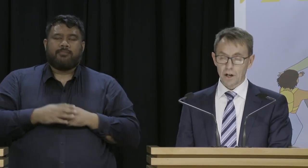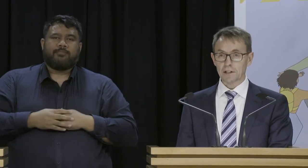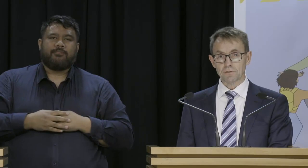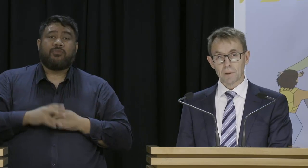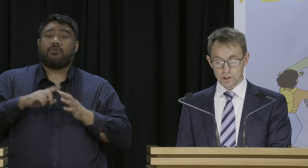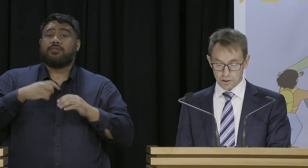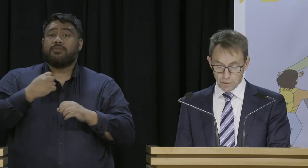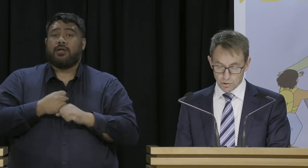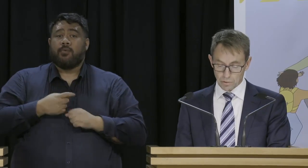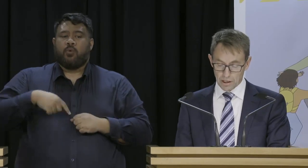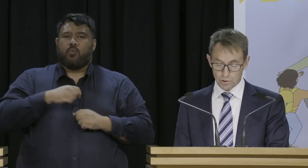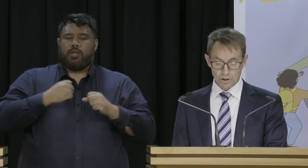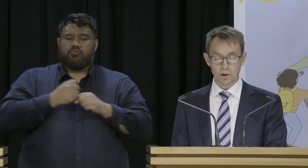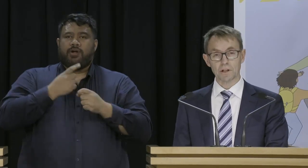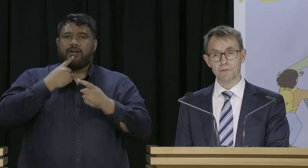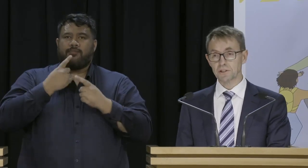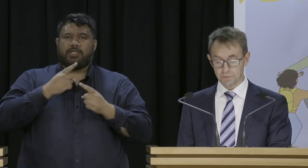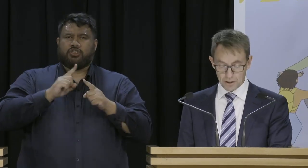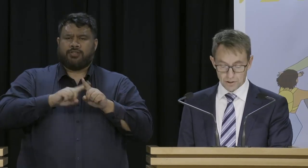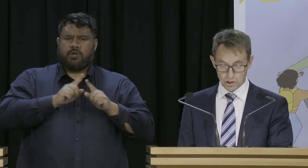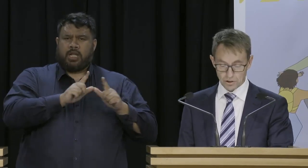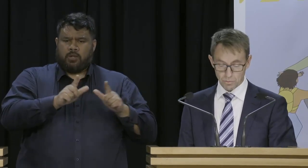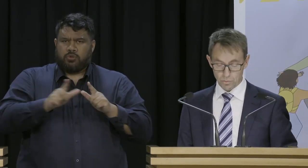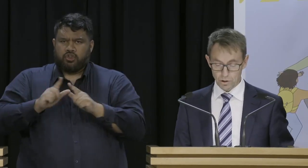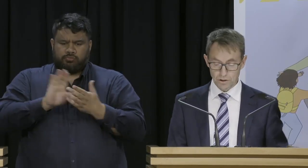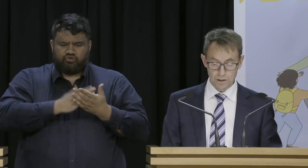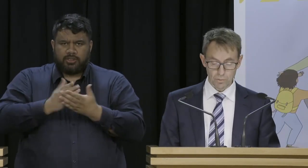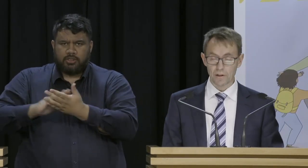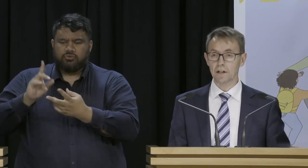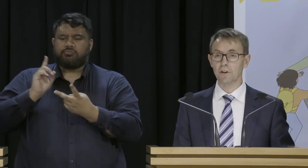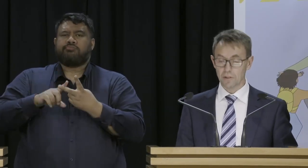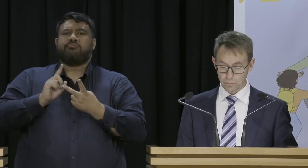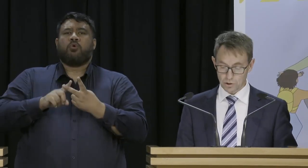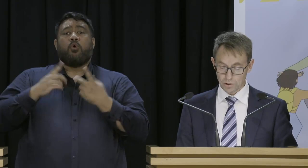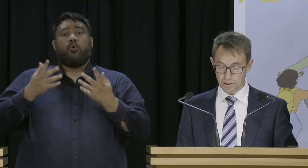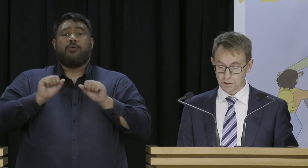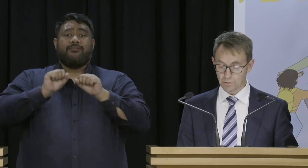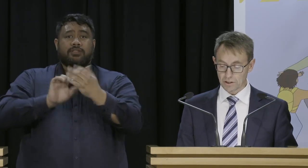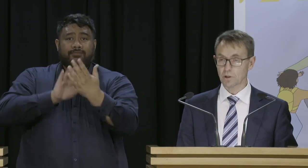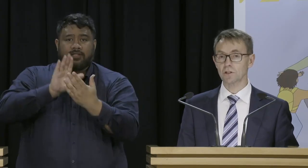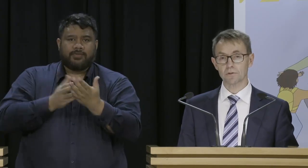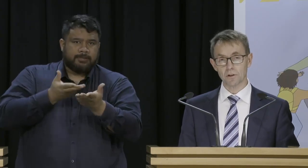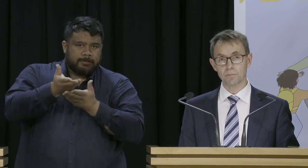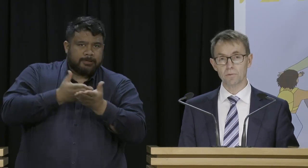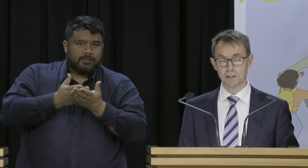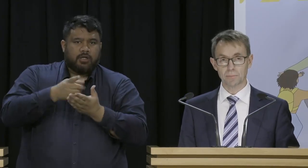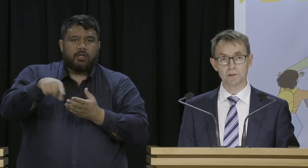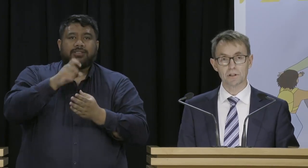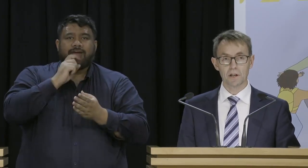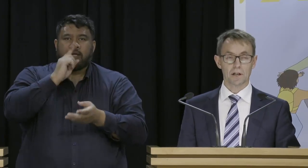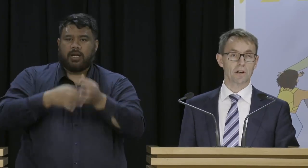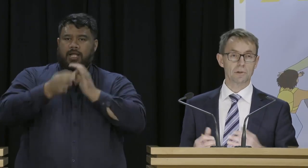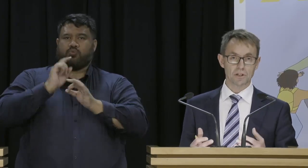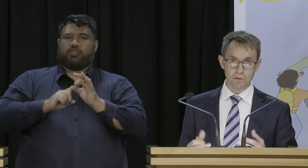included providing information in multiple languages, holding face-to-face sessions with workers where they have had the opportunity to ask questions of health